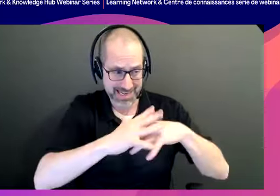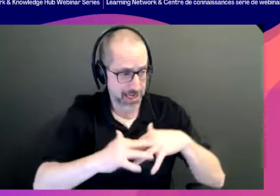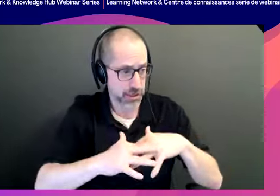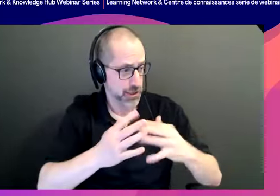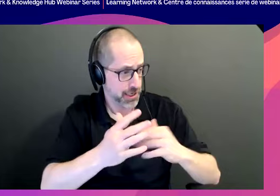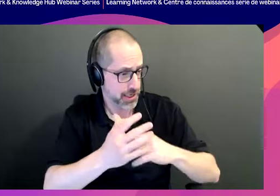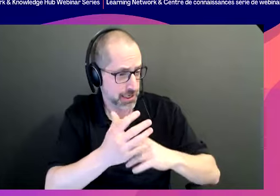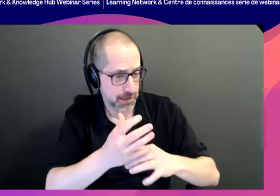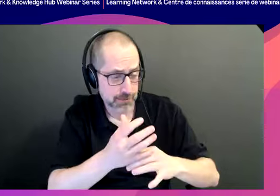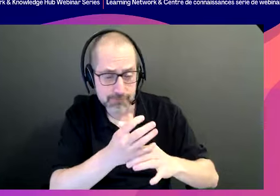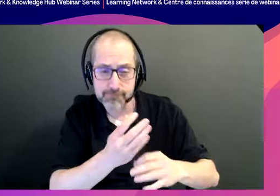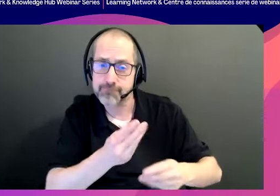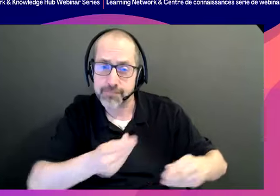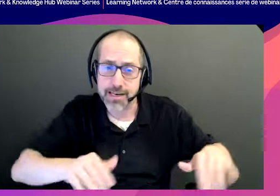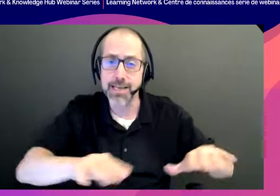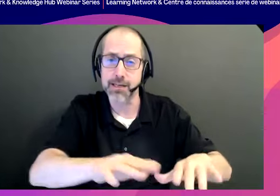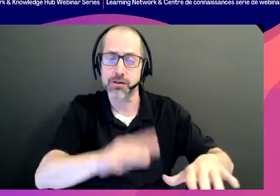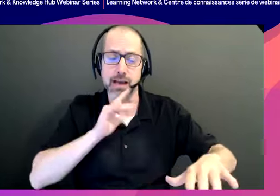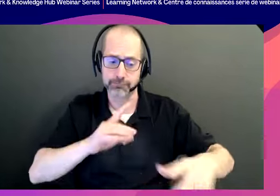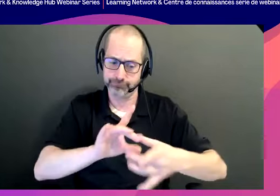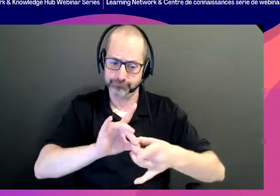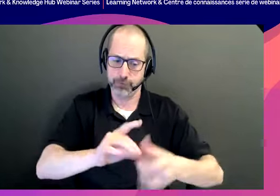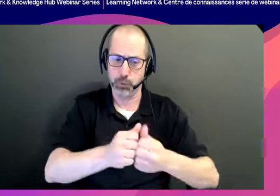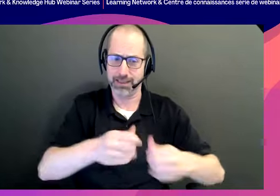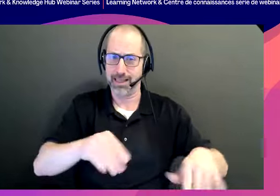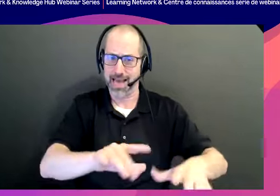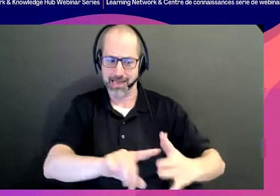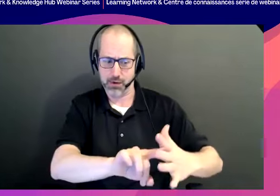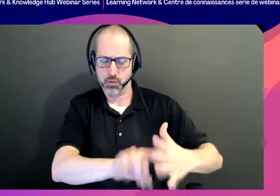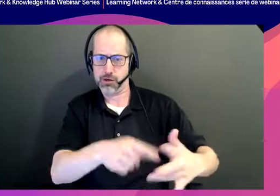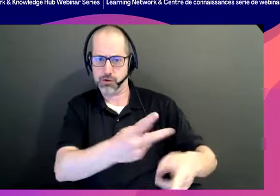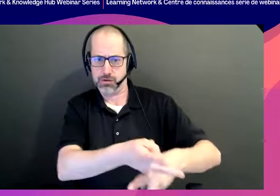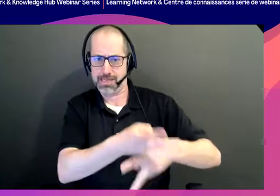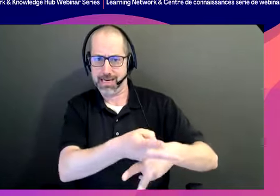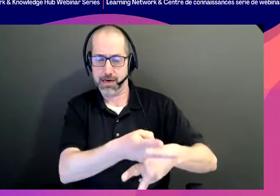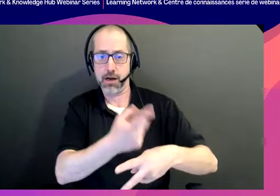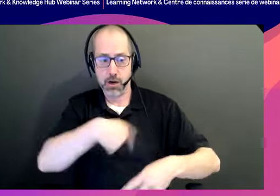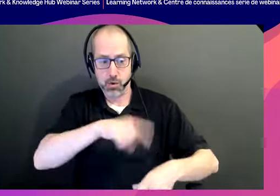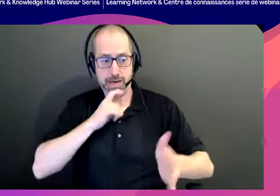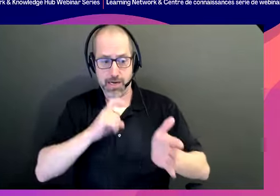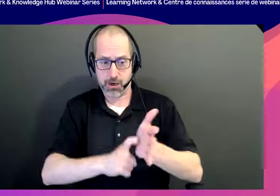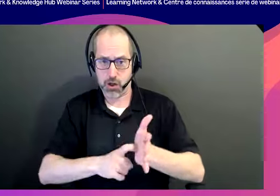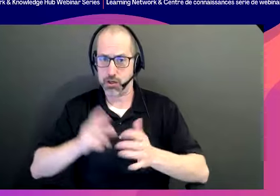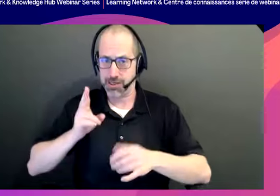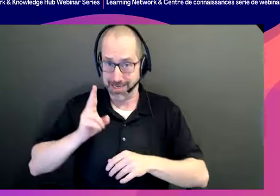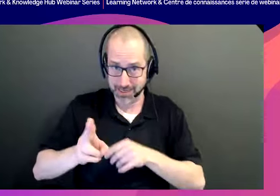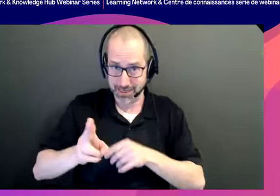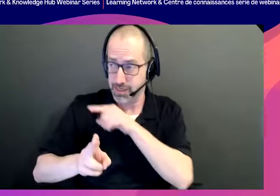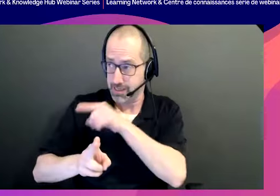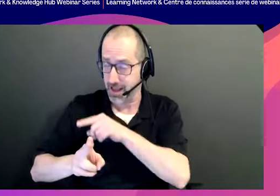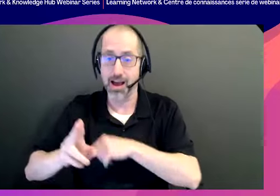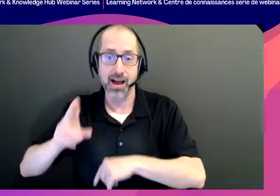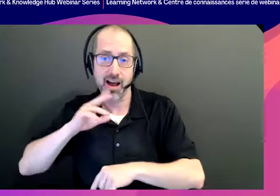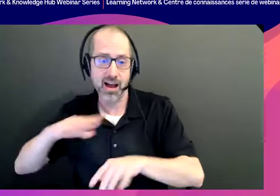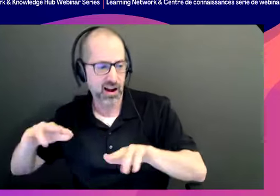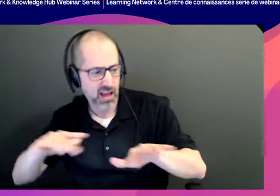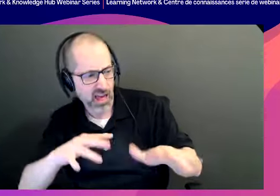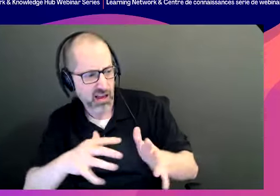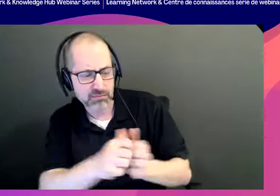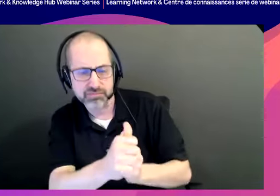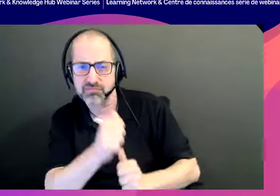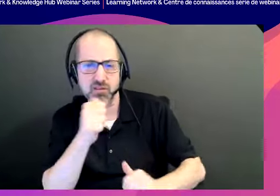land as they are the original caretakers. We acknowledge the historical and ongoing injustices that Indigenous people, including